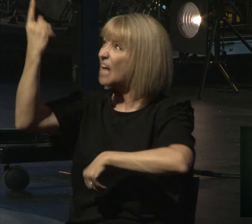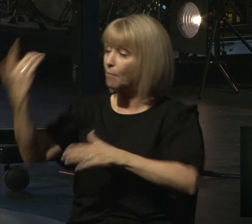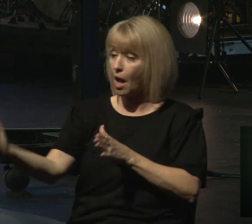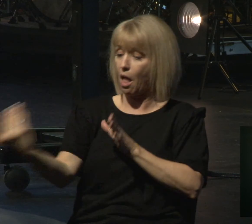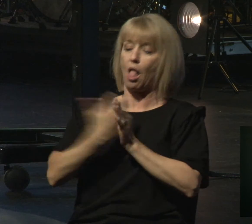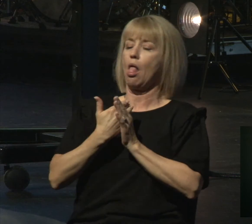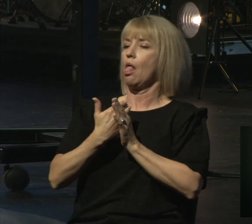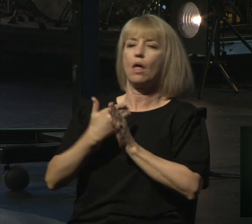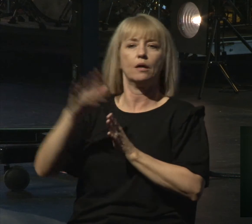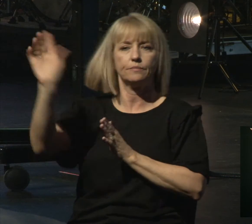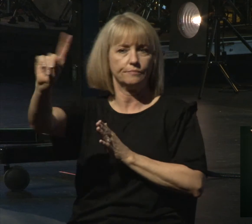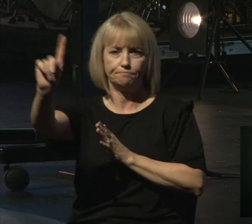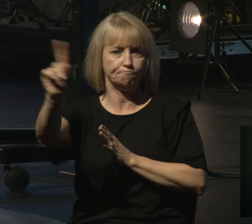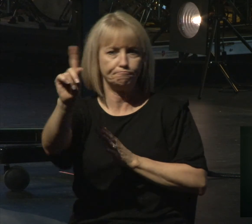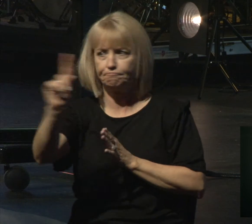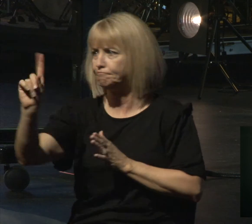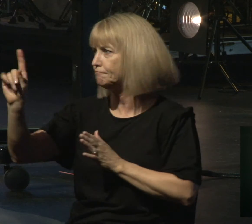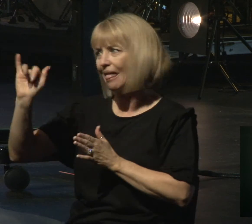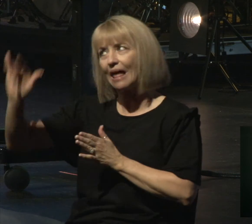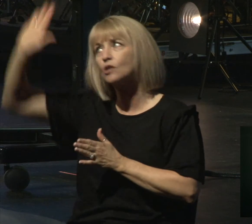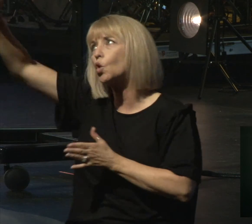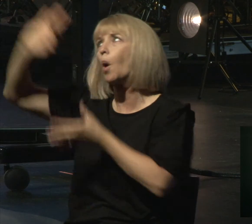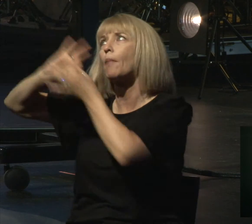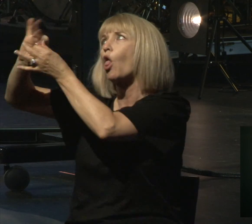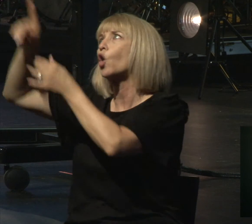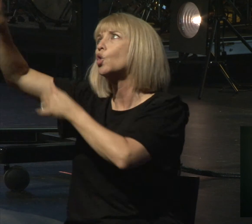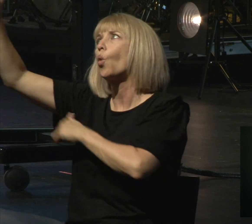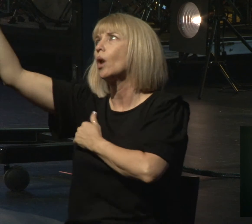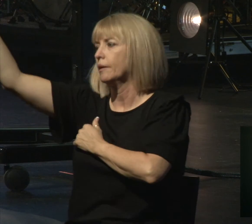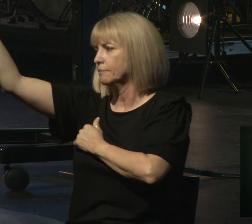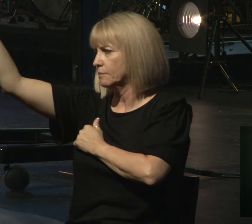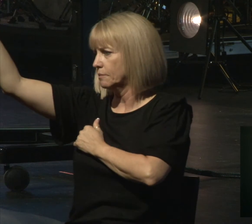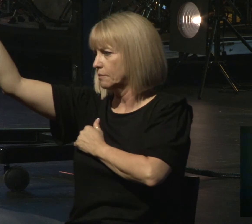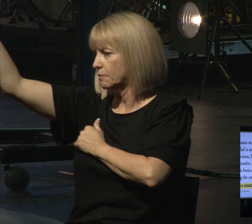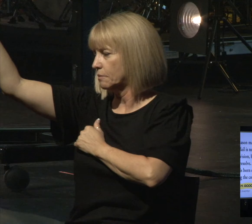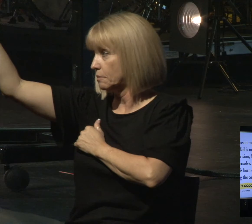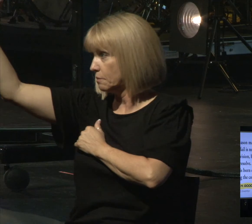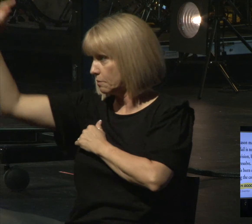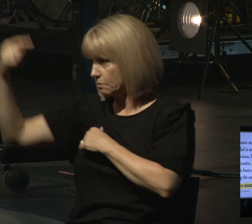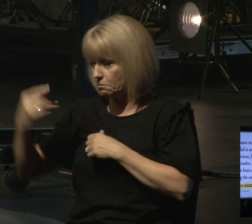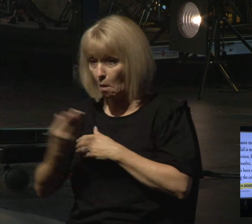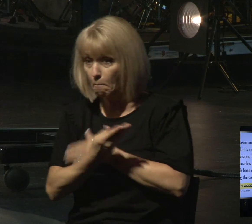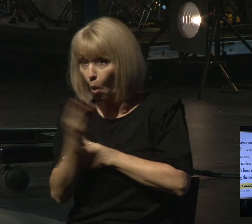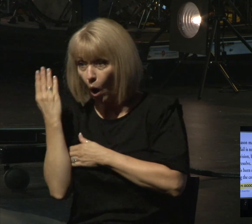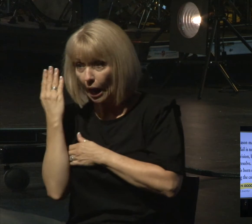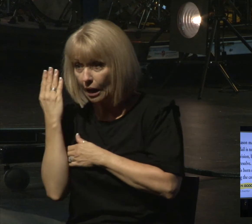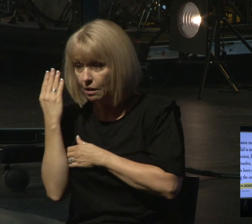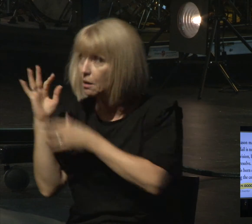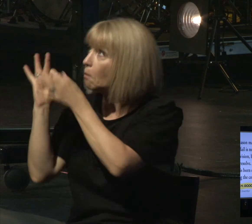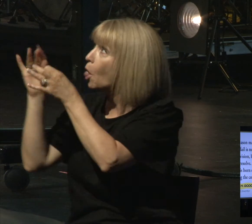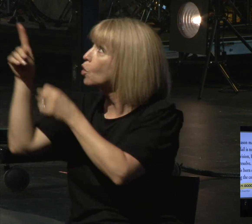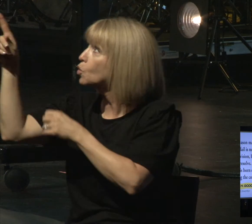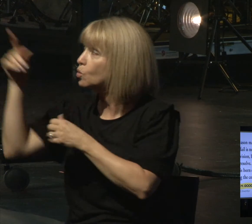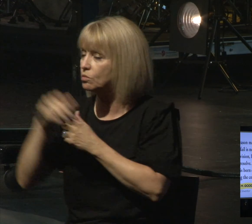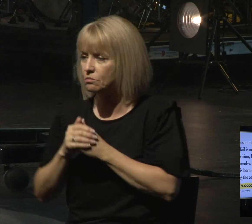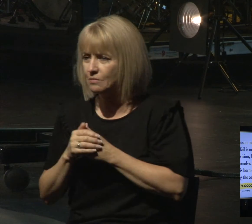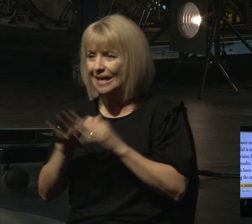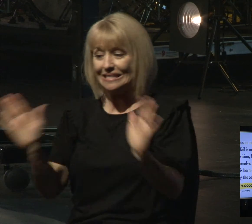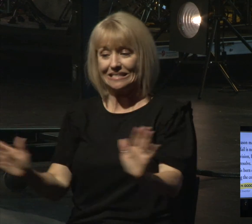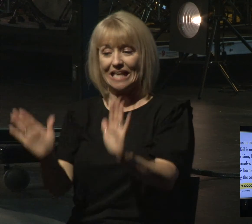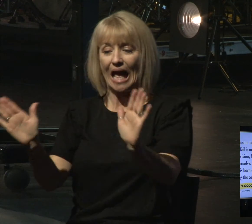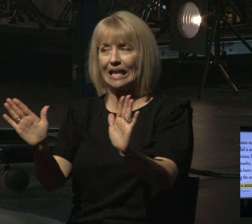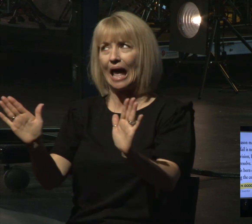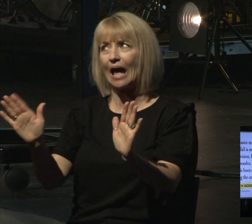away, I've already budgeted it to you and it's going to you. Jesus, my mornings belong to you. My